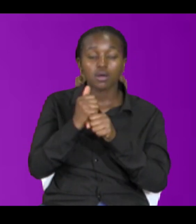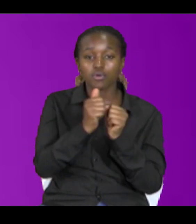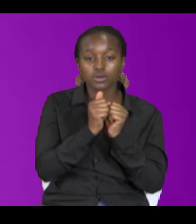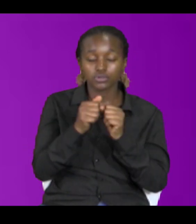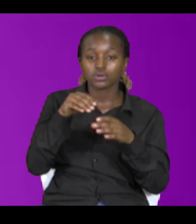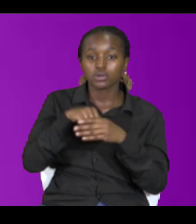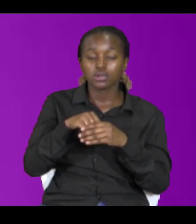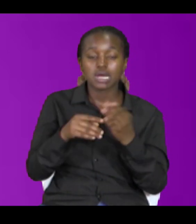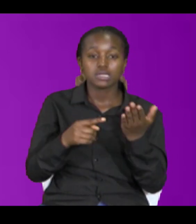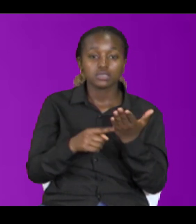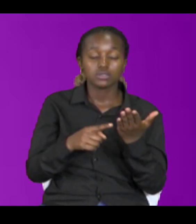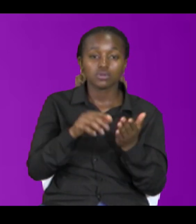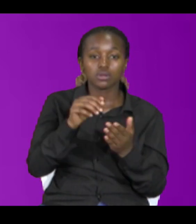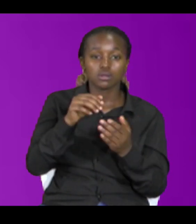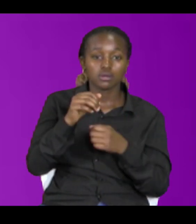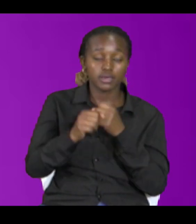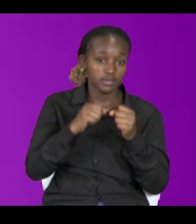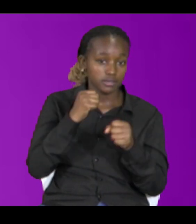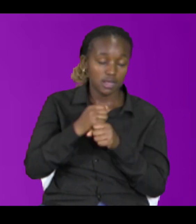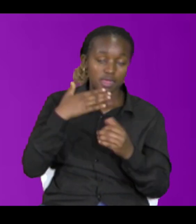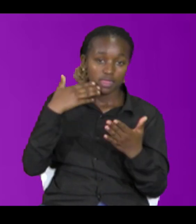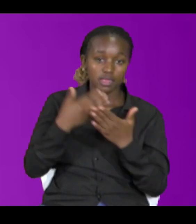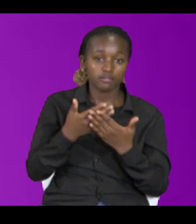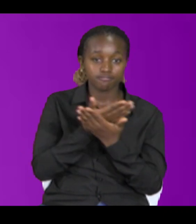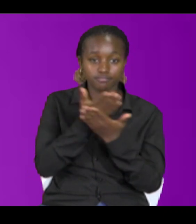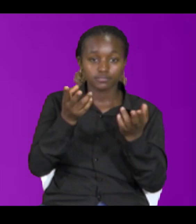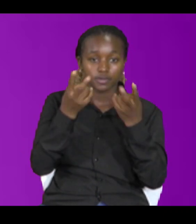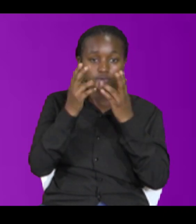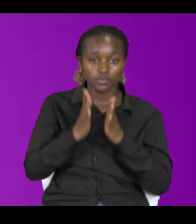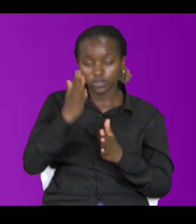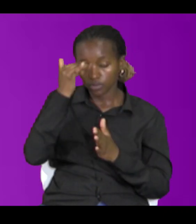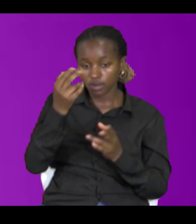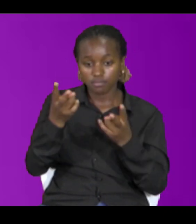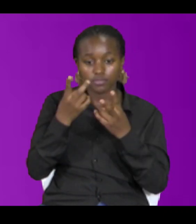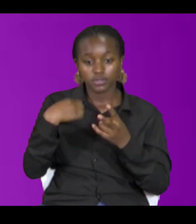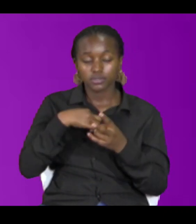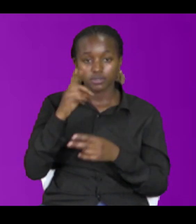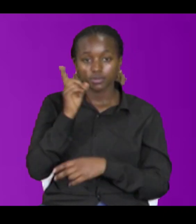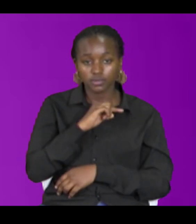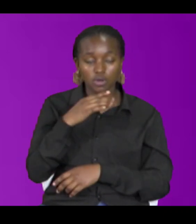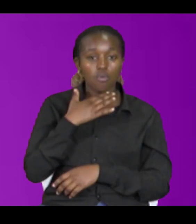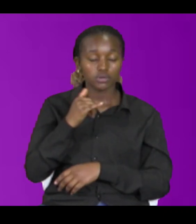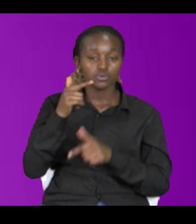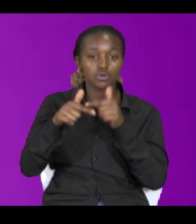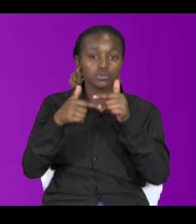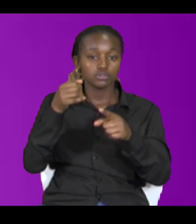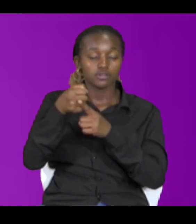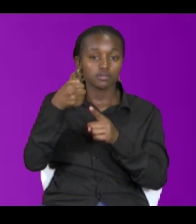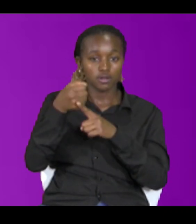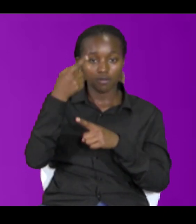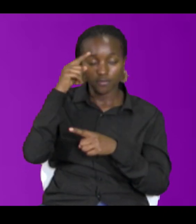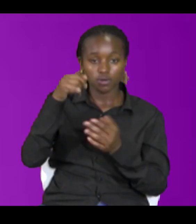the digital age. So thank you to you, our audience, for tuning in, and let's continue to advocate